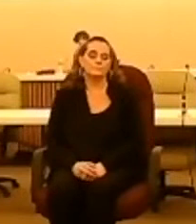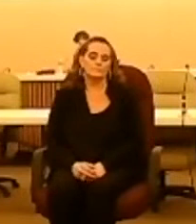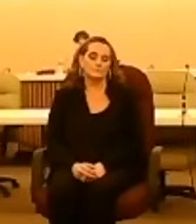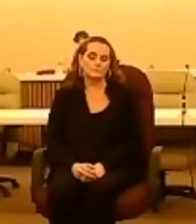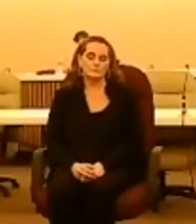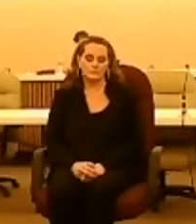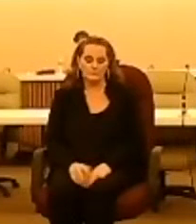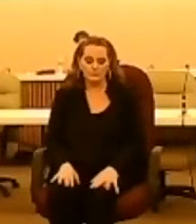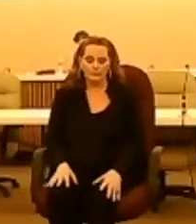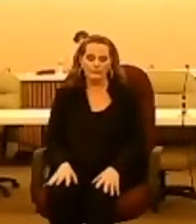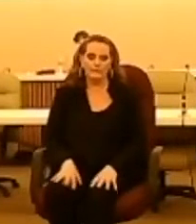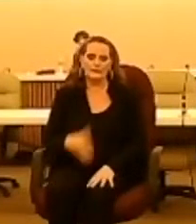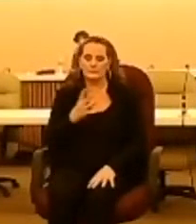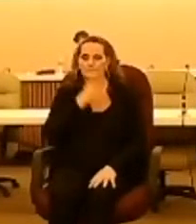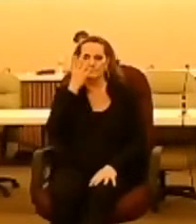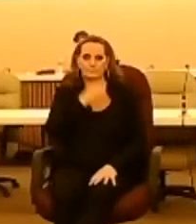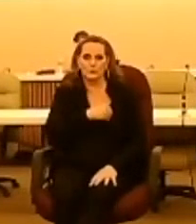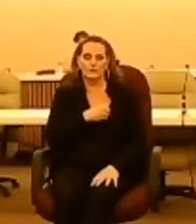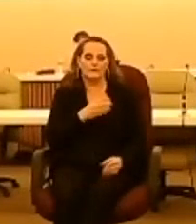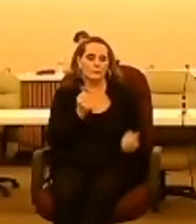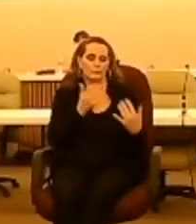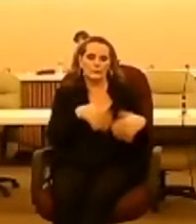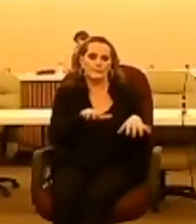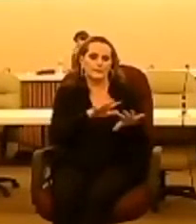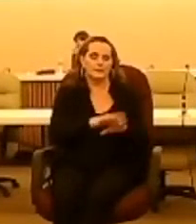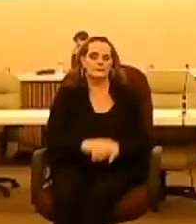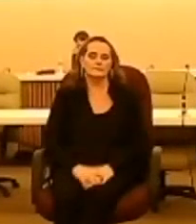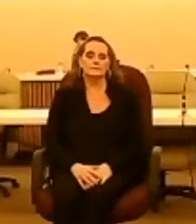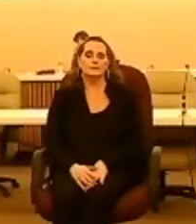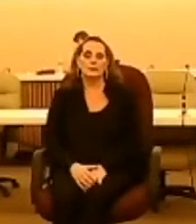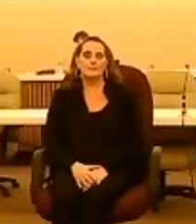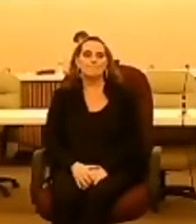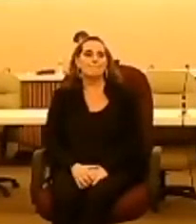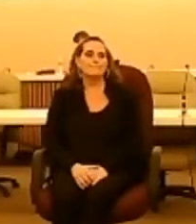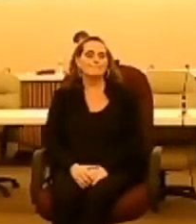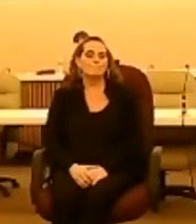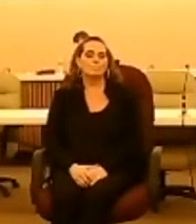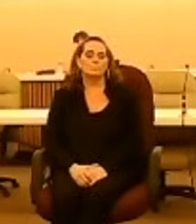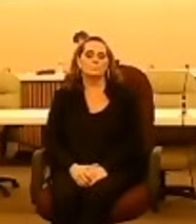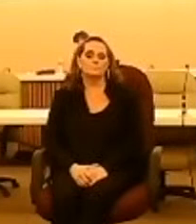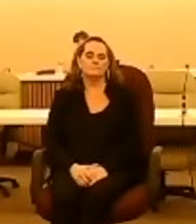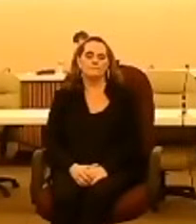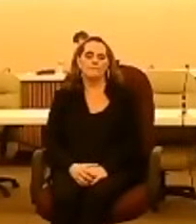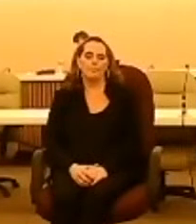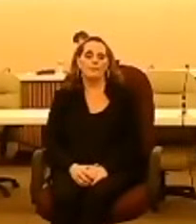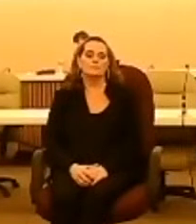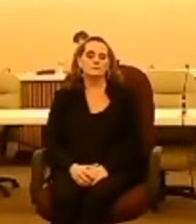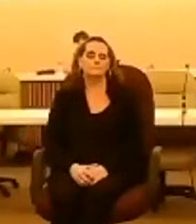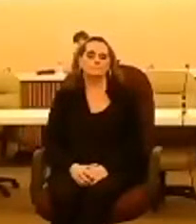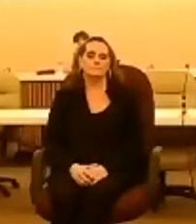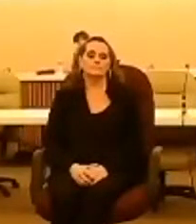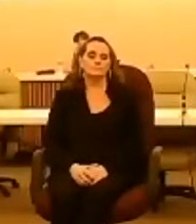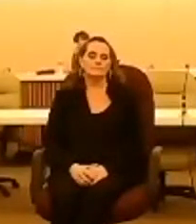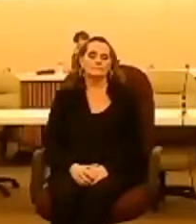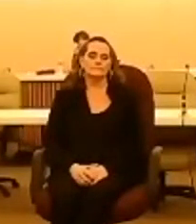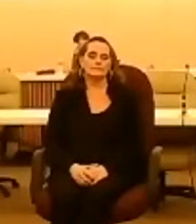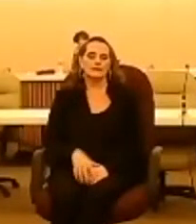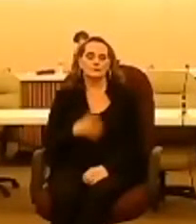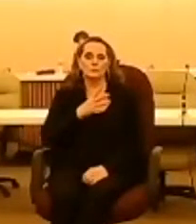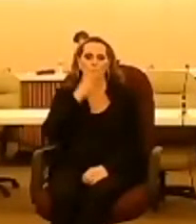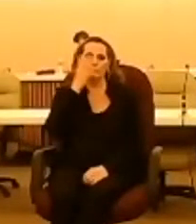It's a phenomenal property. You've done a great job in restoring it and keeping it up and beautifying it,